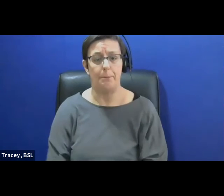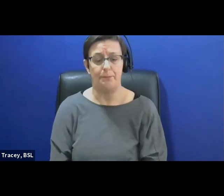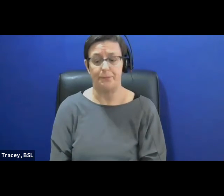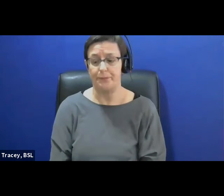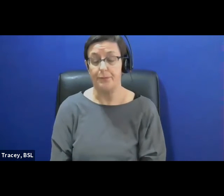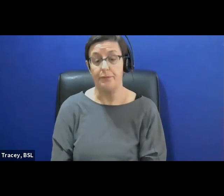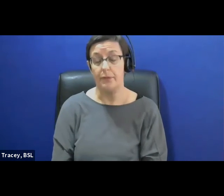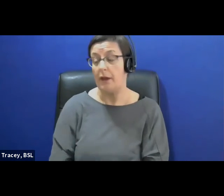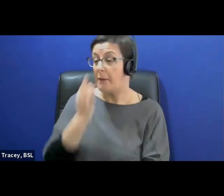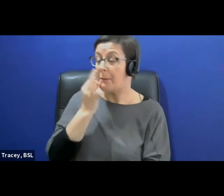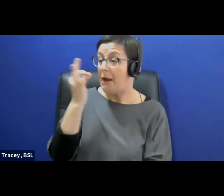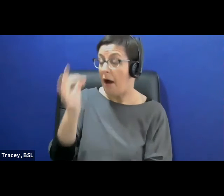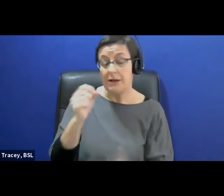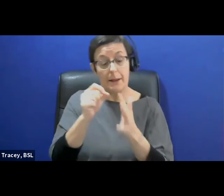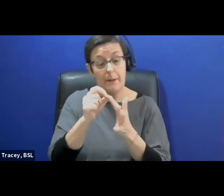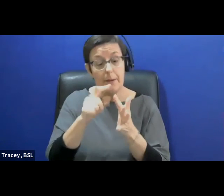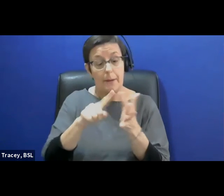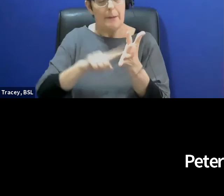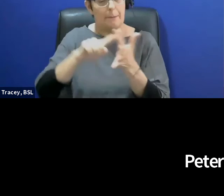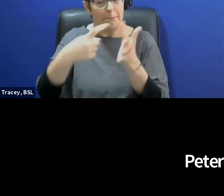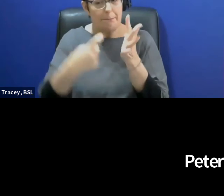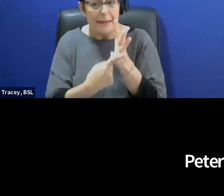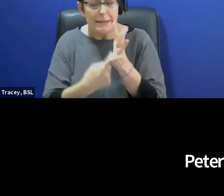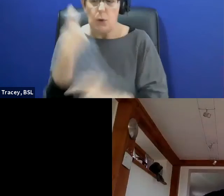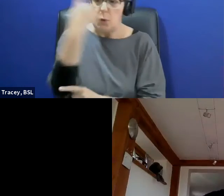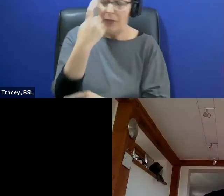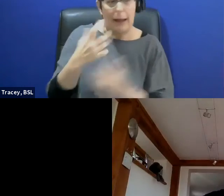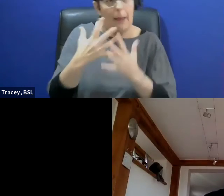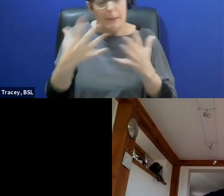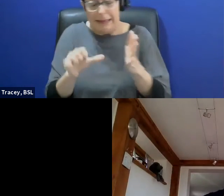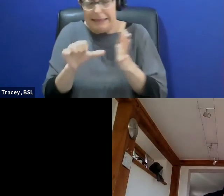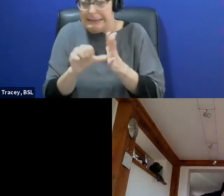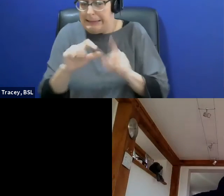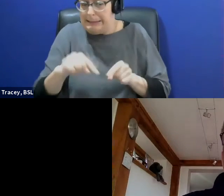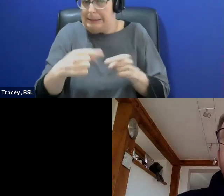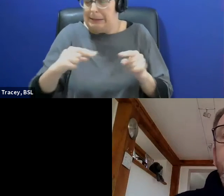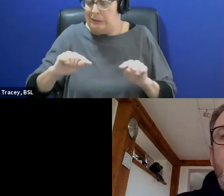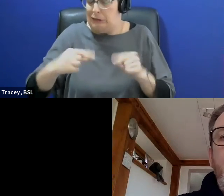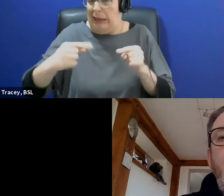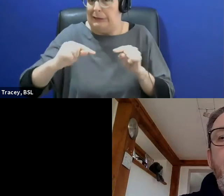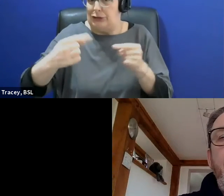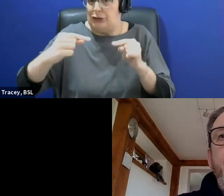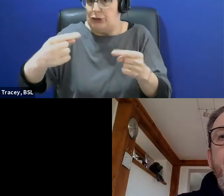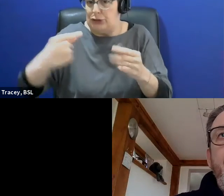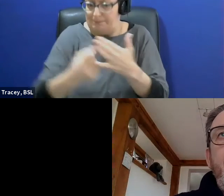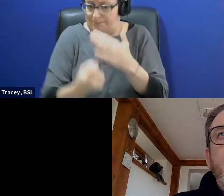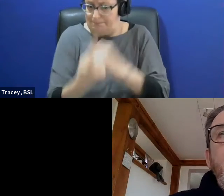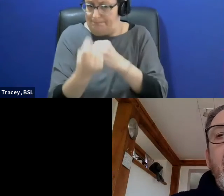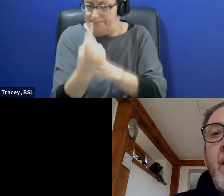challenges and what might be the best mechanisms to overcome some of those, just to start to see how some of these areas can be